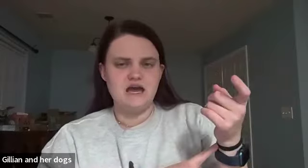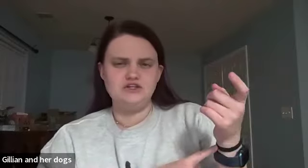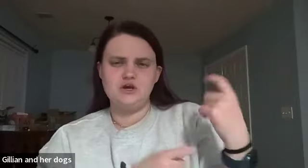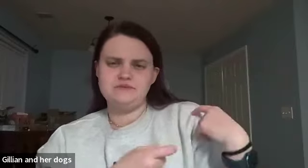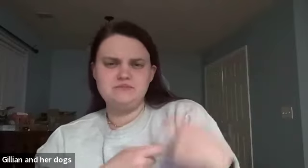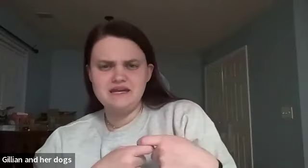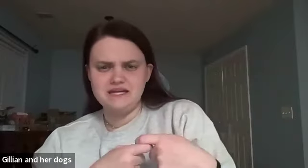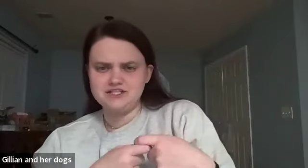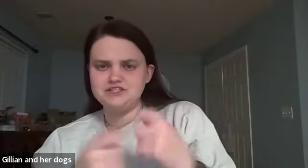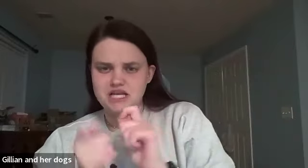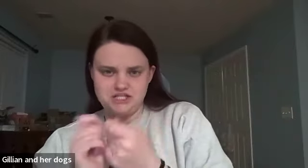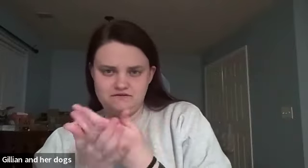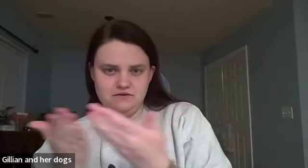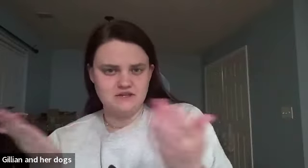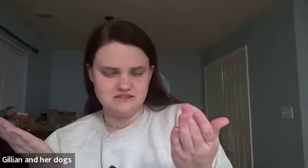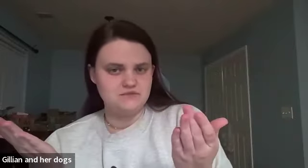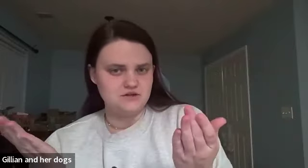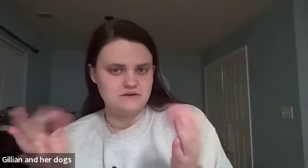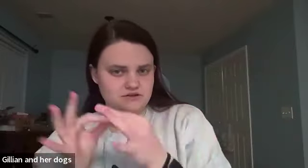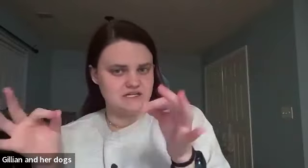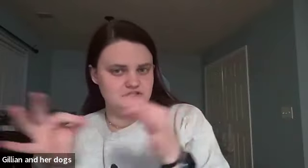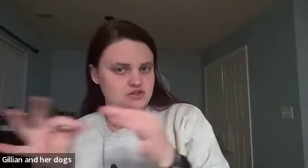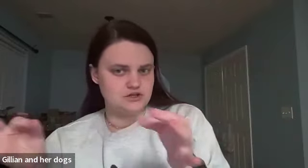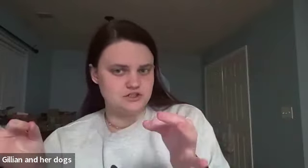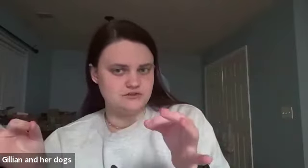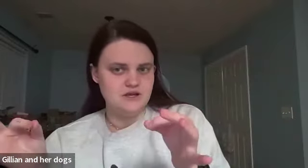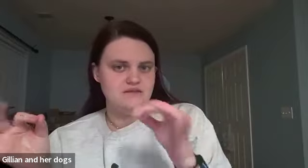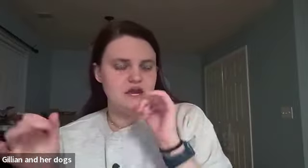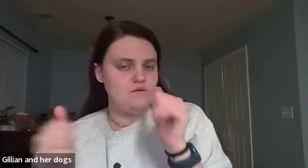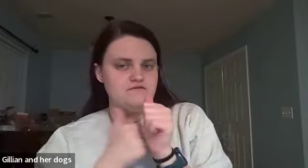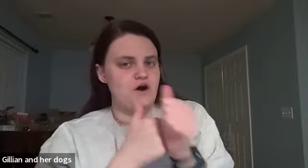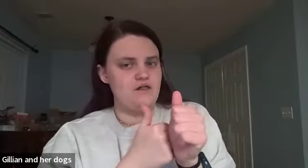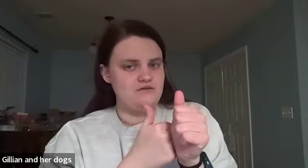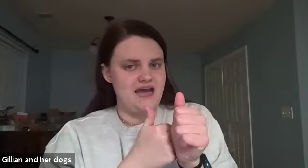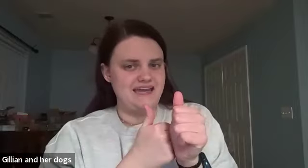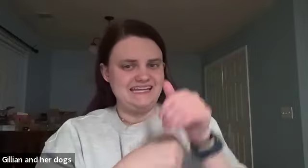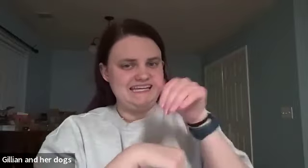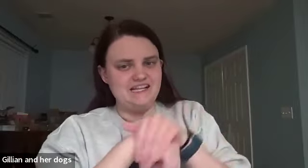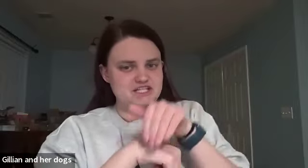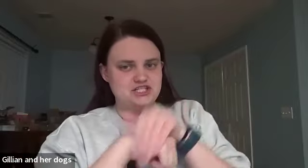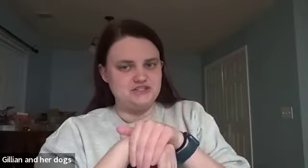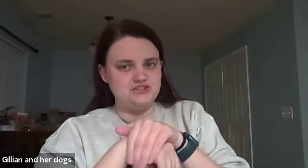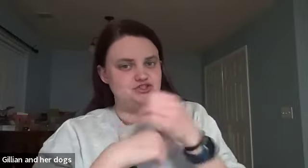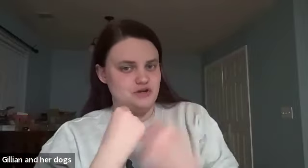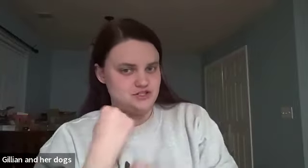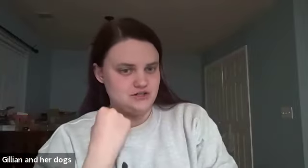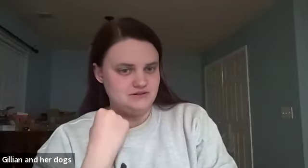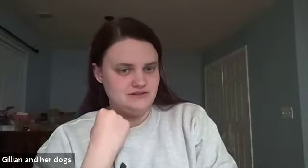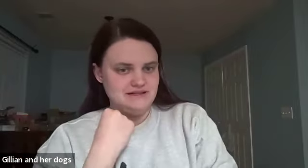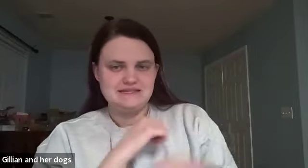that, Spanish changes a few things up too in their sentence structure. They don't follow that English structure.